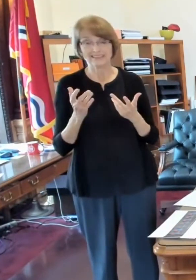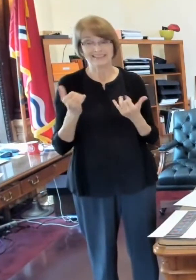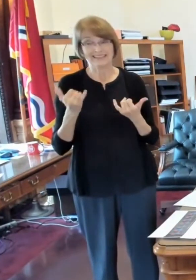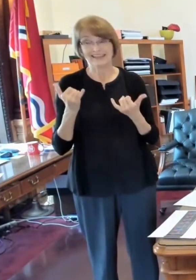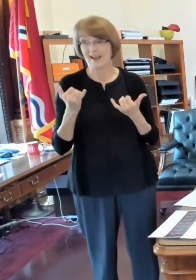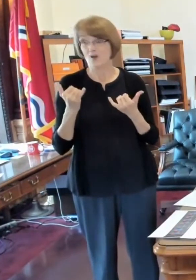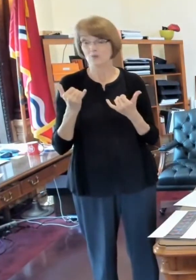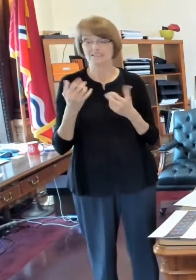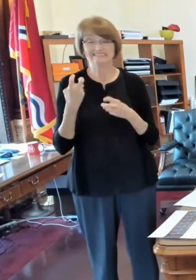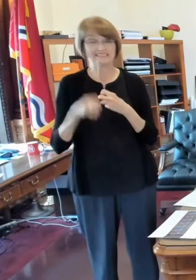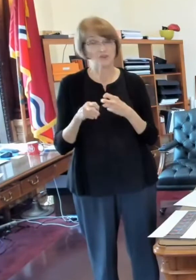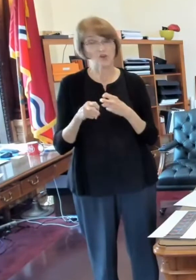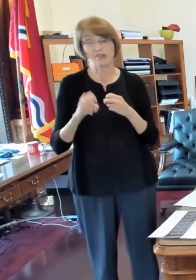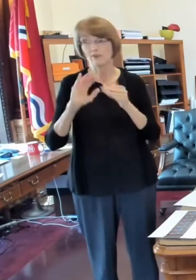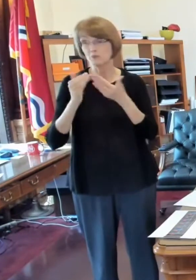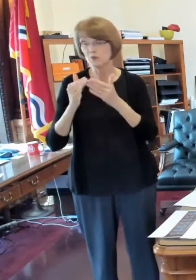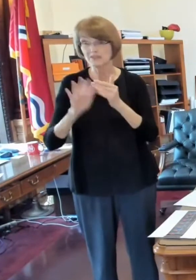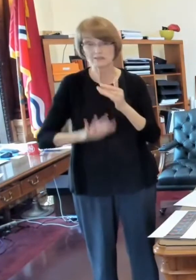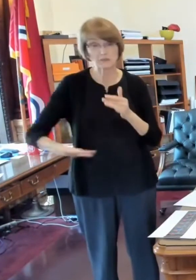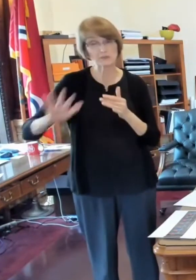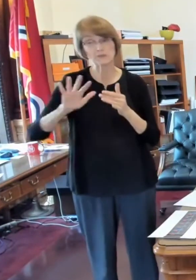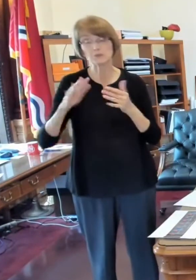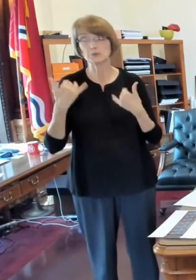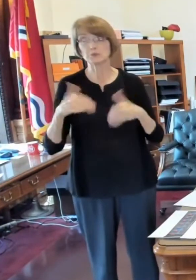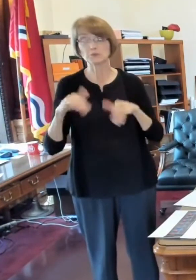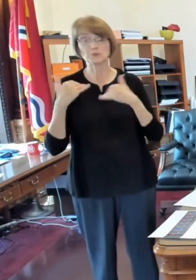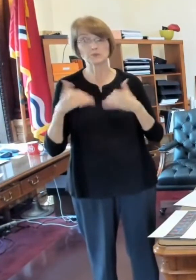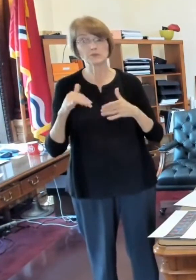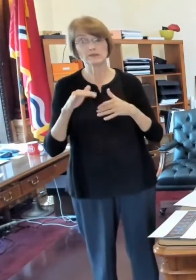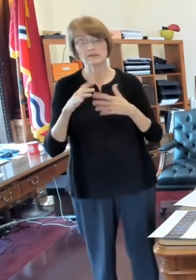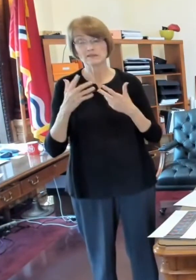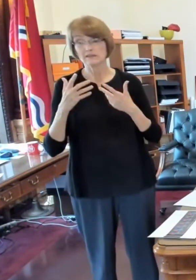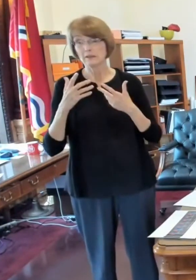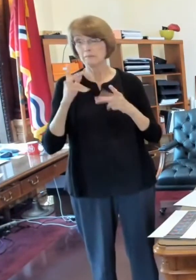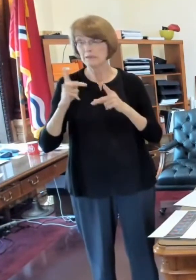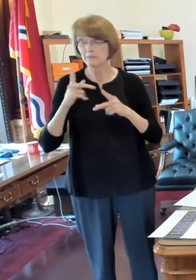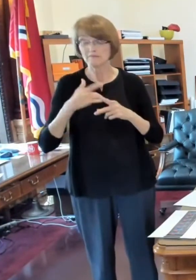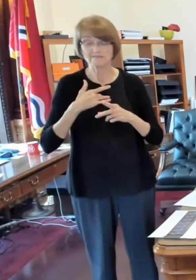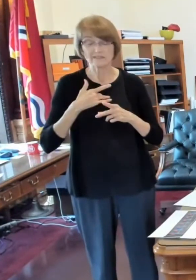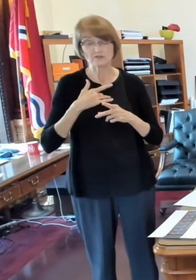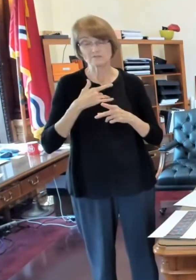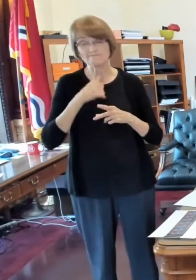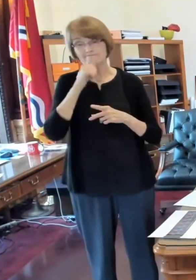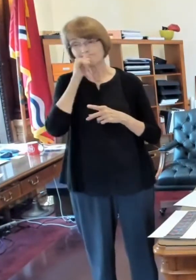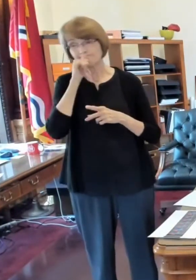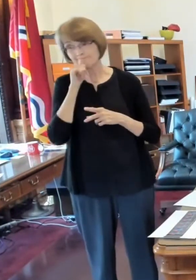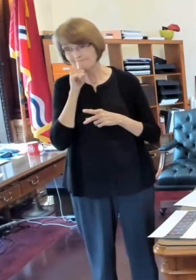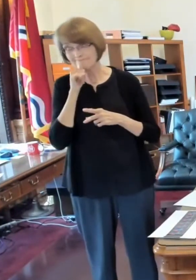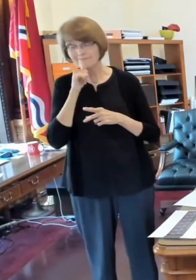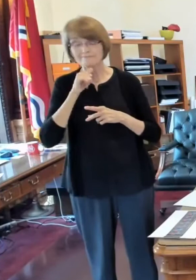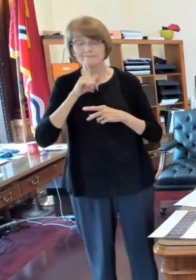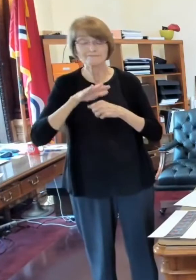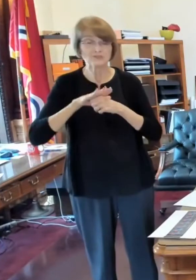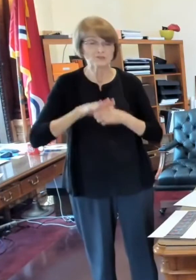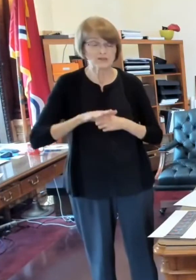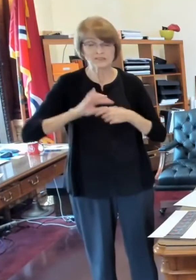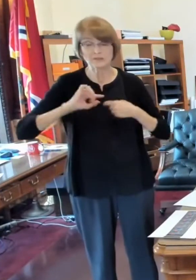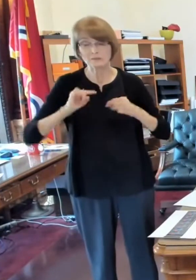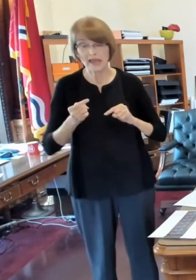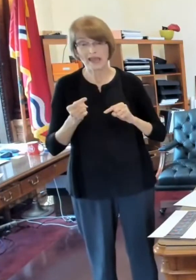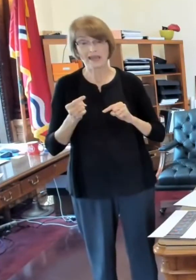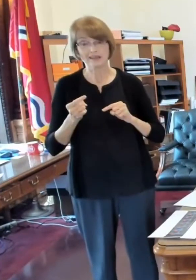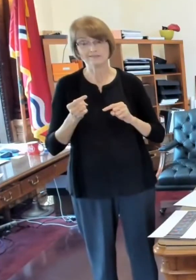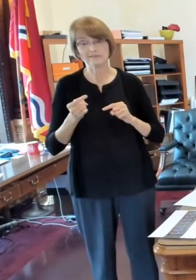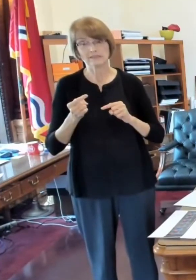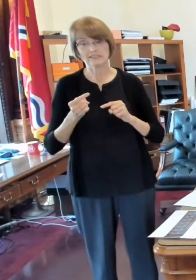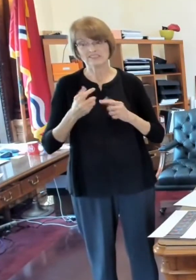times out there, and really there's a lot of stress and a lot of pain in our community. And that is certainly contributing to the amount of violence that